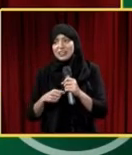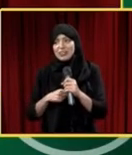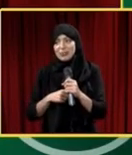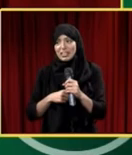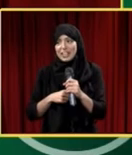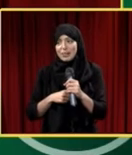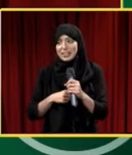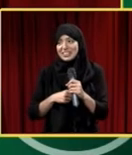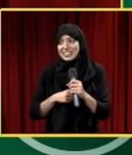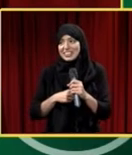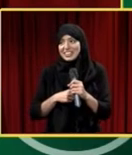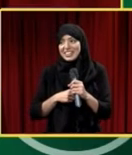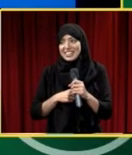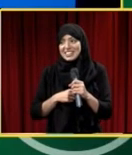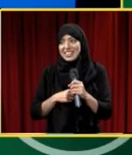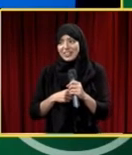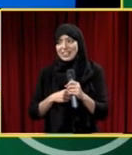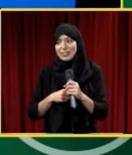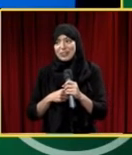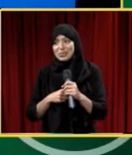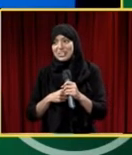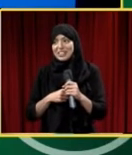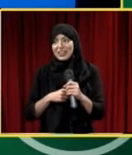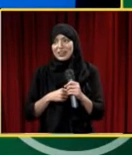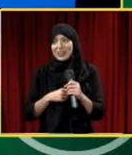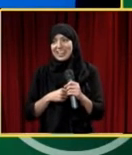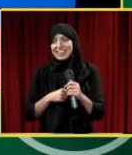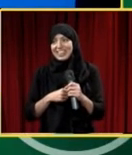I still haven't won yet, but let's see. The future will